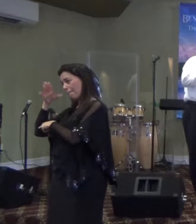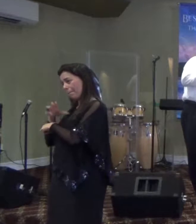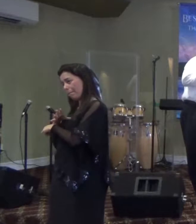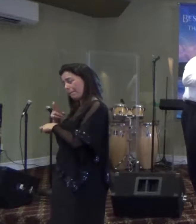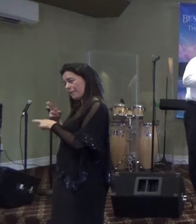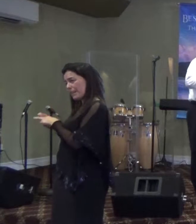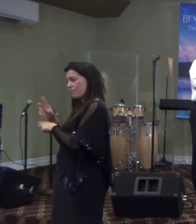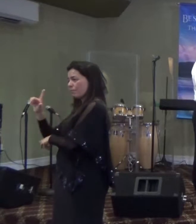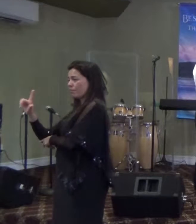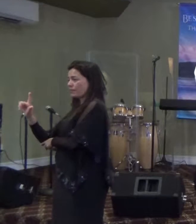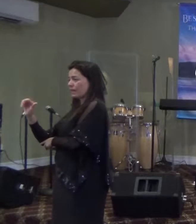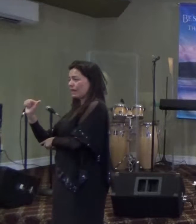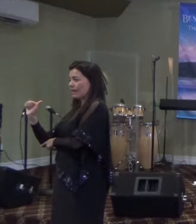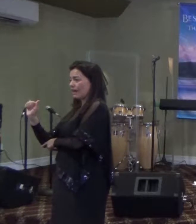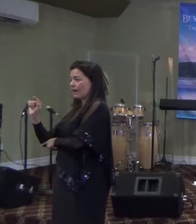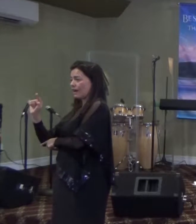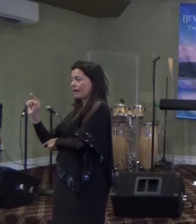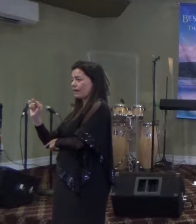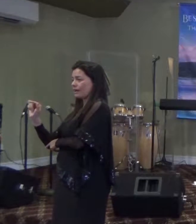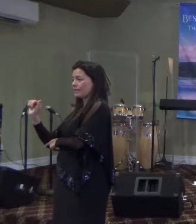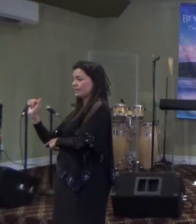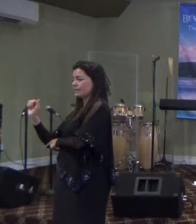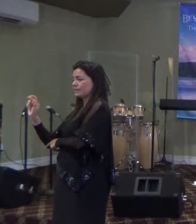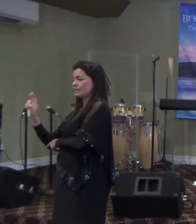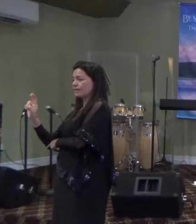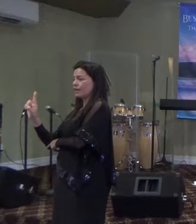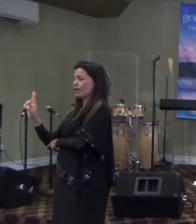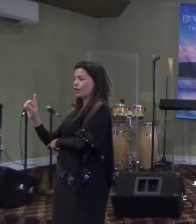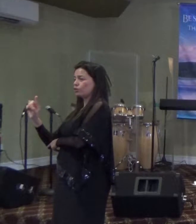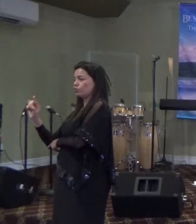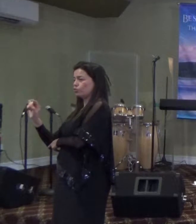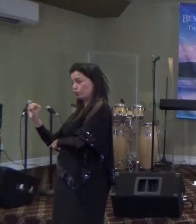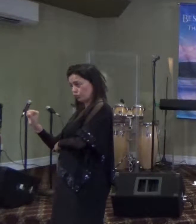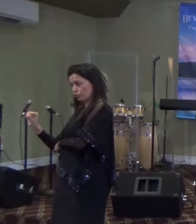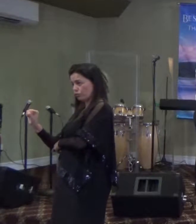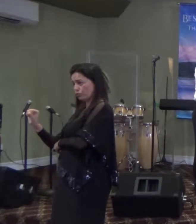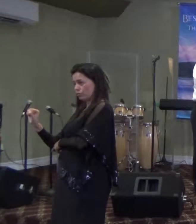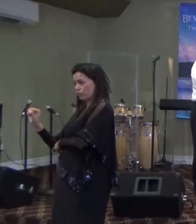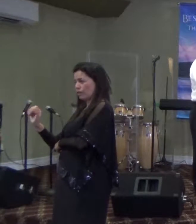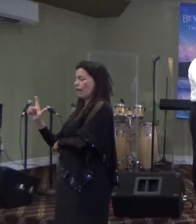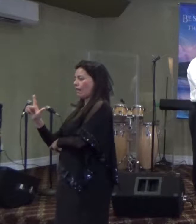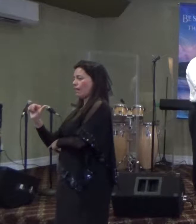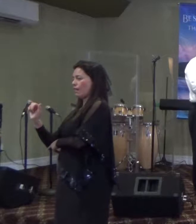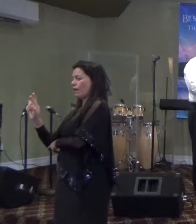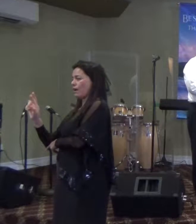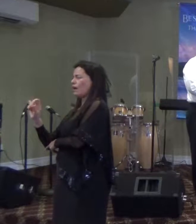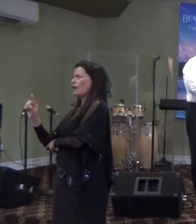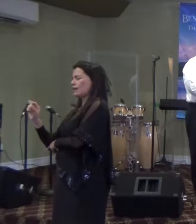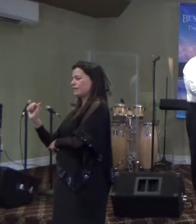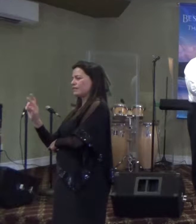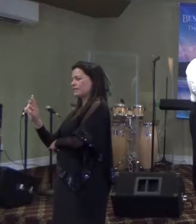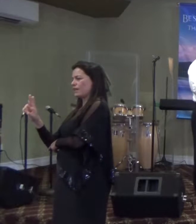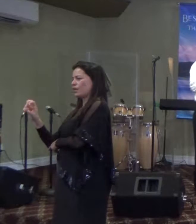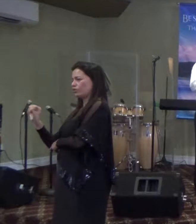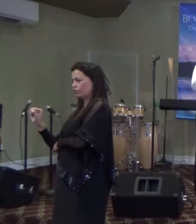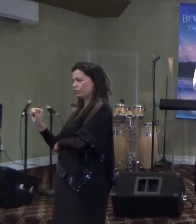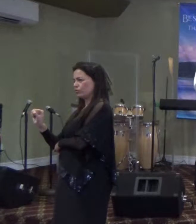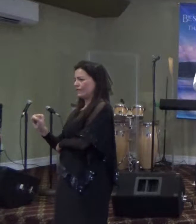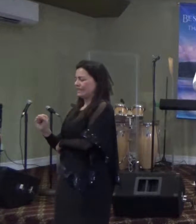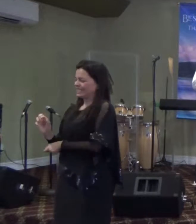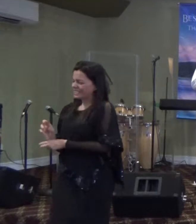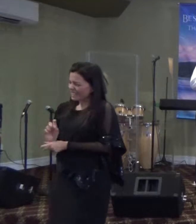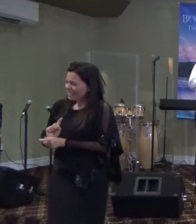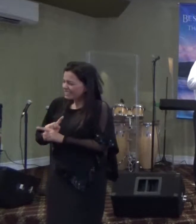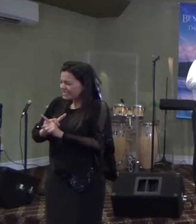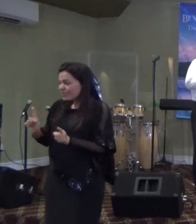that wished to have the crumbs que caían de la mesa del rico. that fell from the rich man's table. Esta es otra historia This is